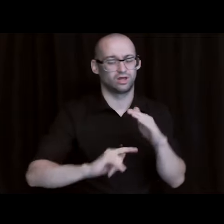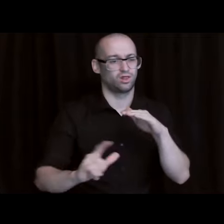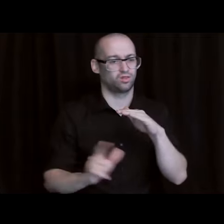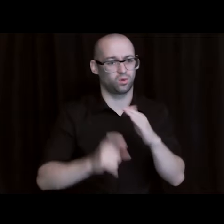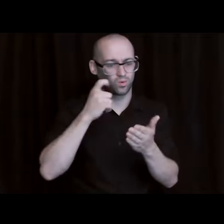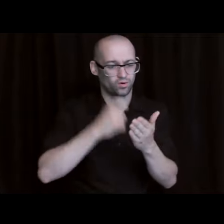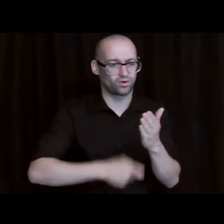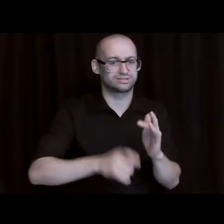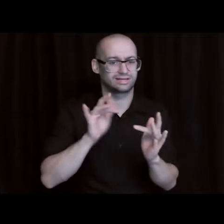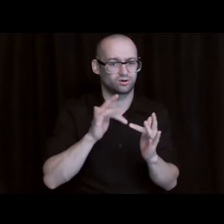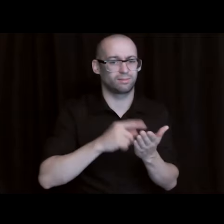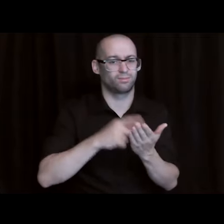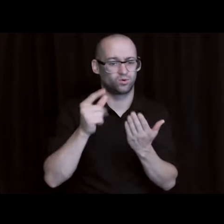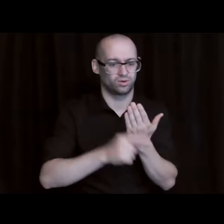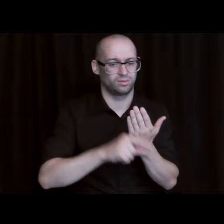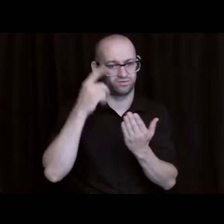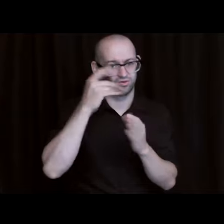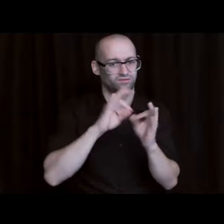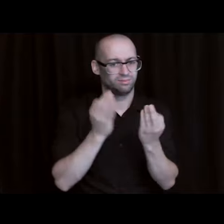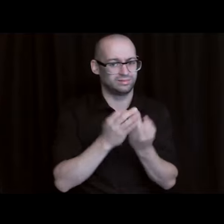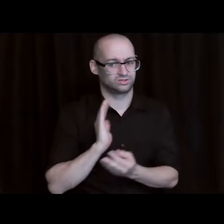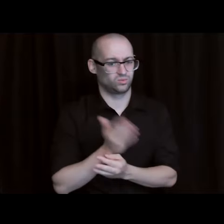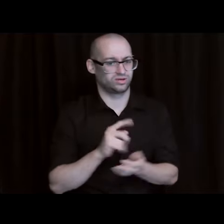for families. We started with